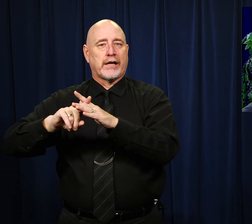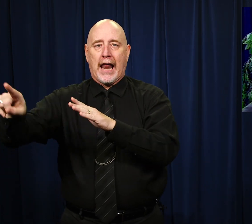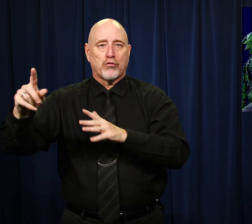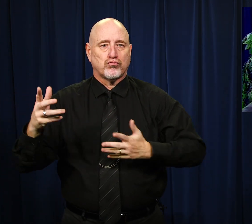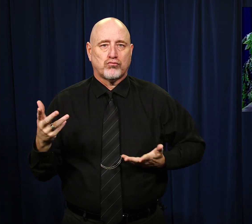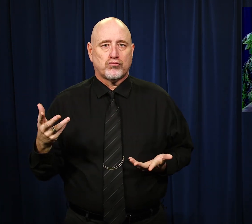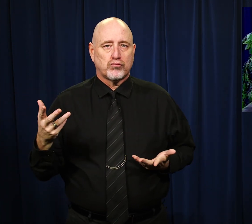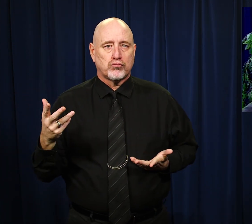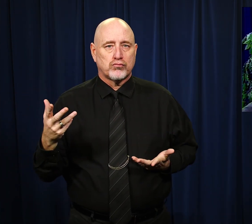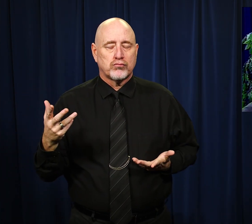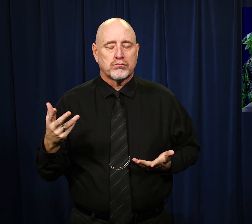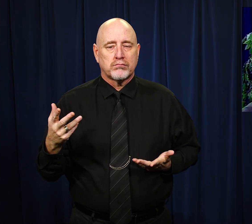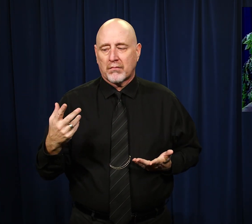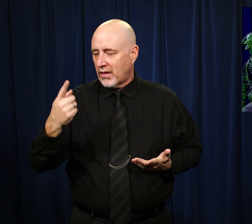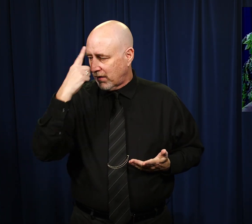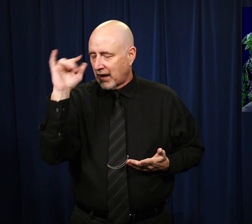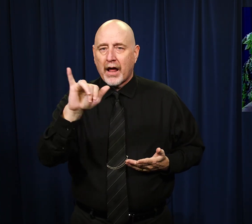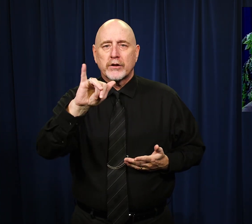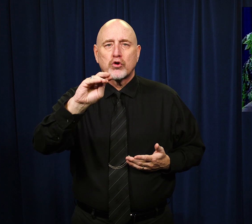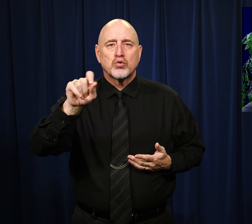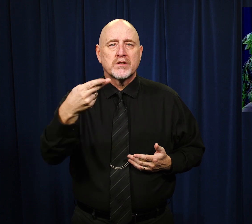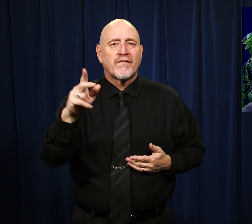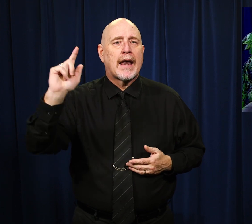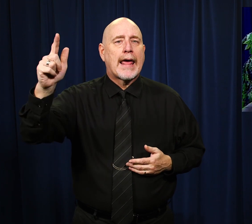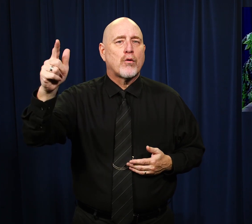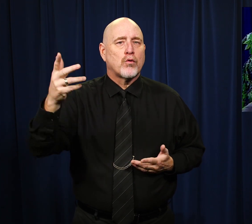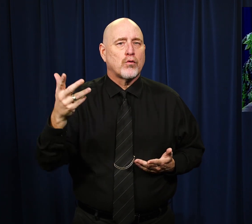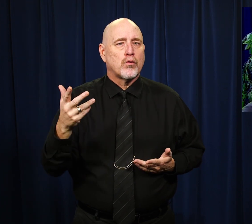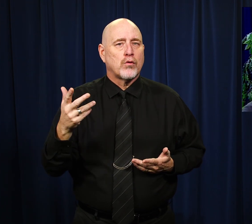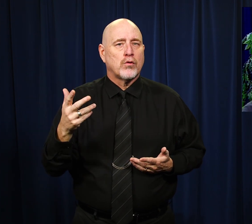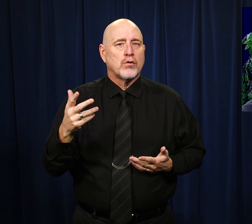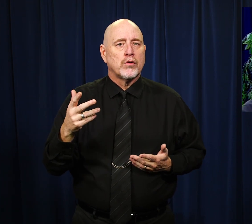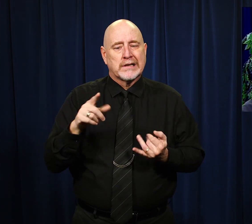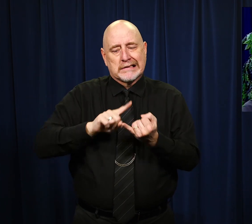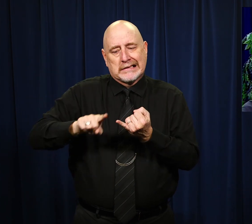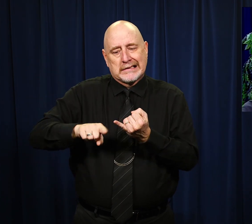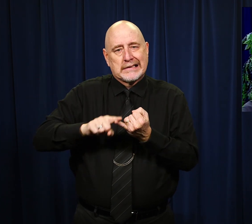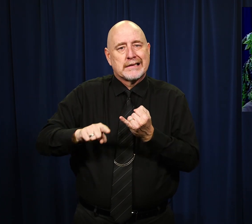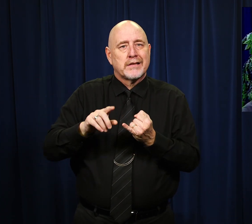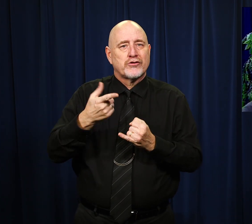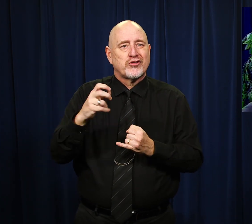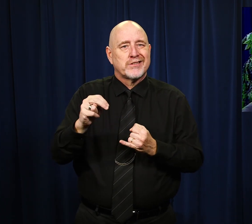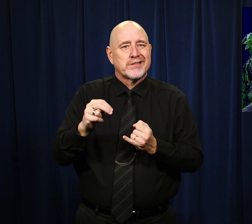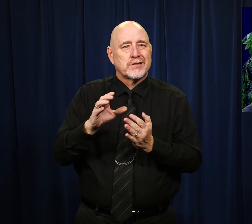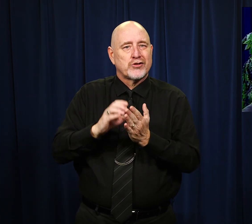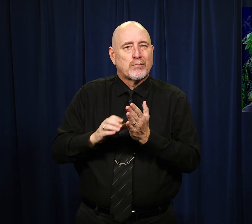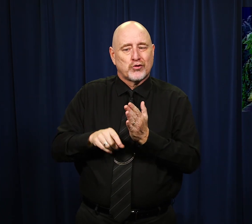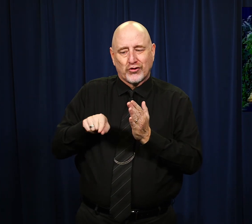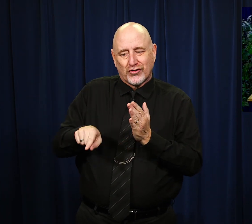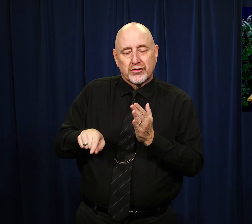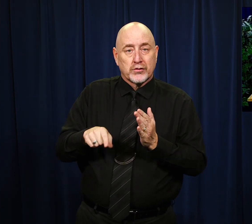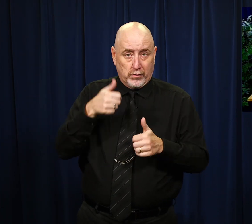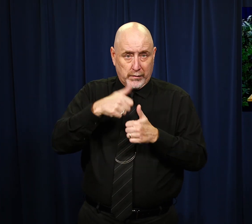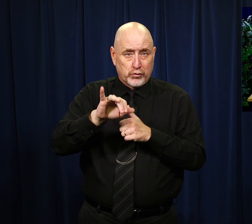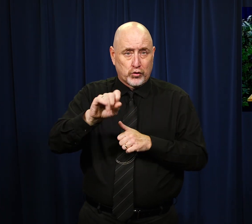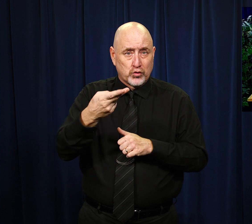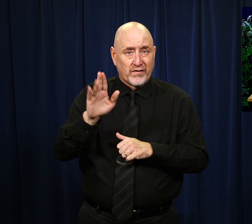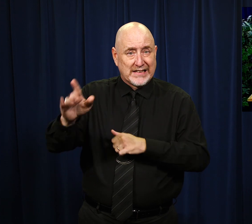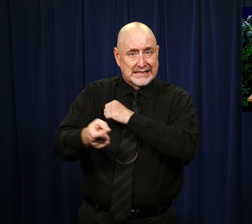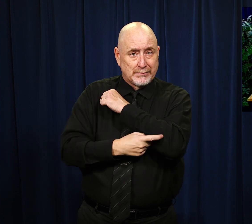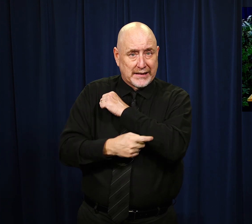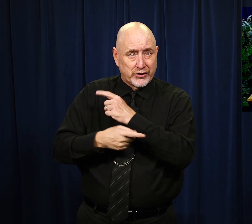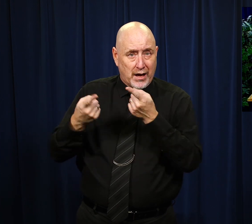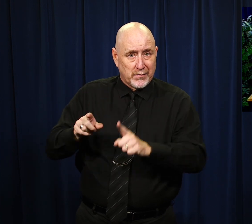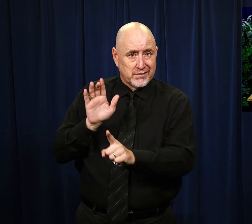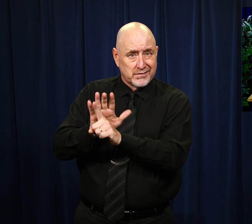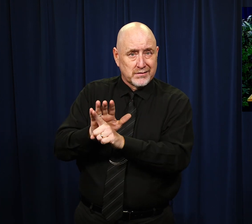out. I think of Joseph later on, as we're going to be coming up in the latter chapters of this book. Think about him and about the temptation that